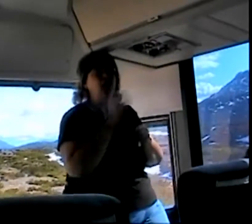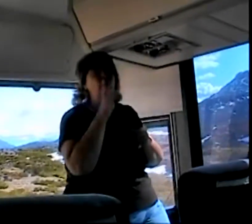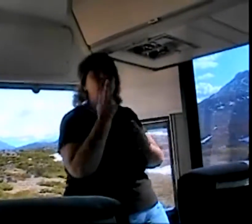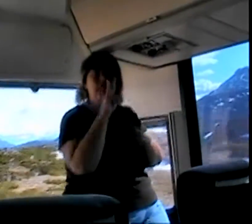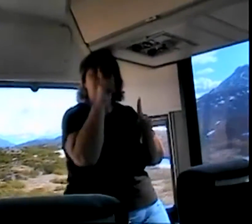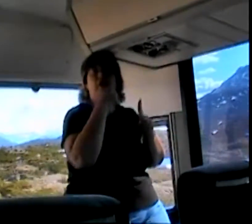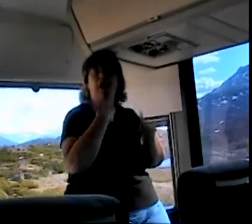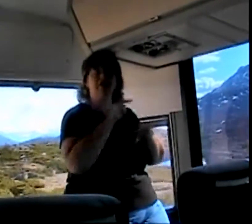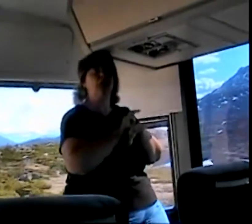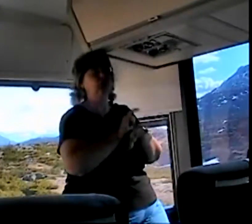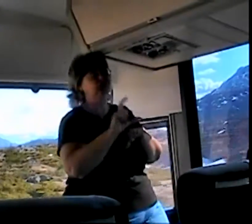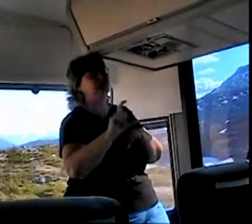here.